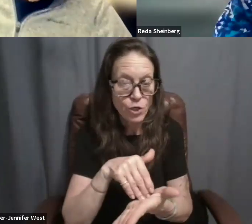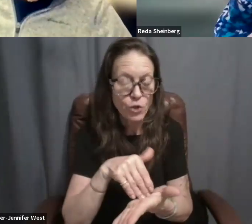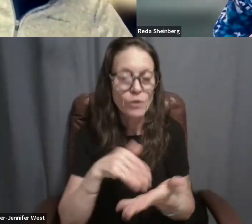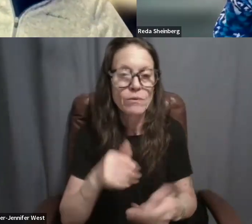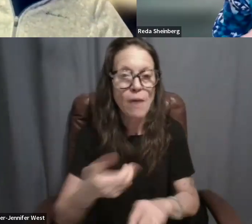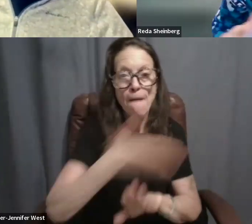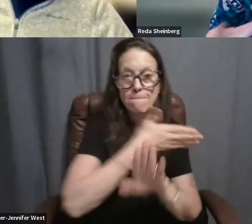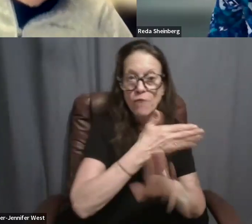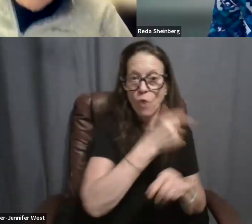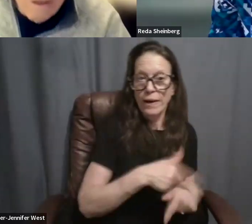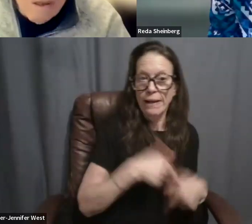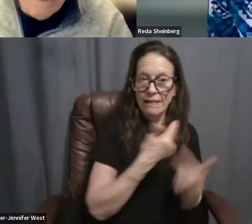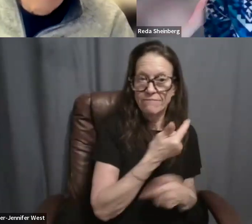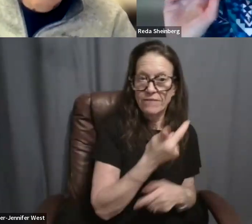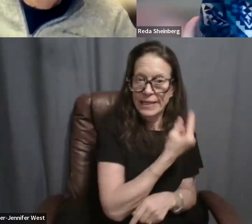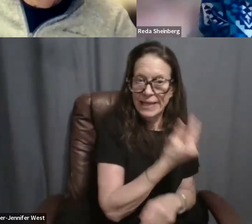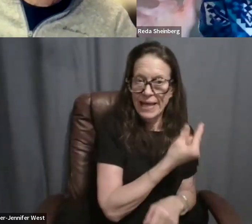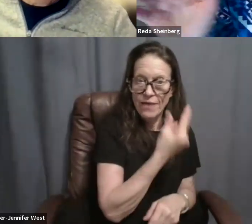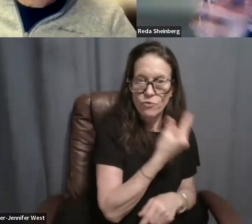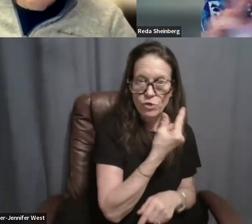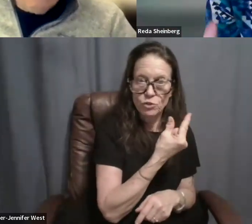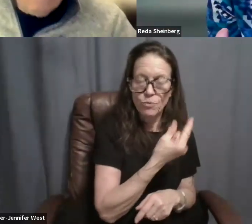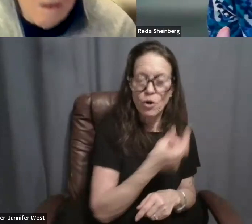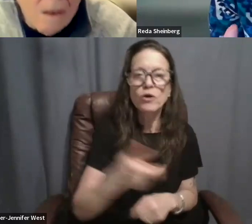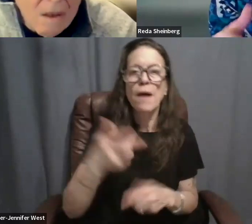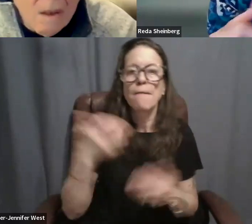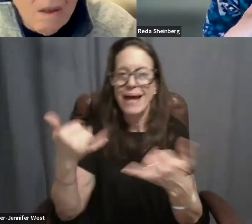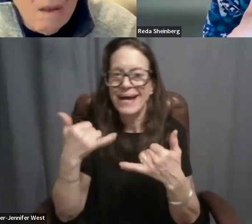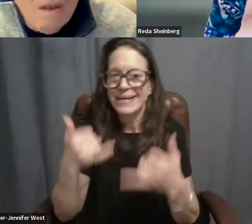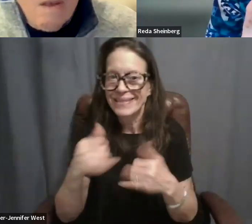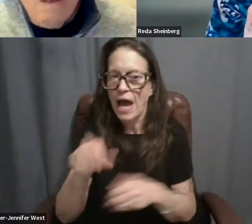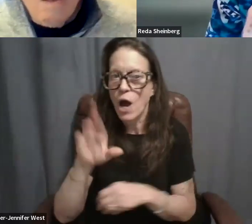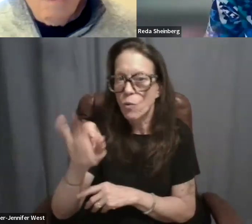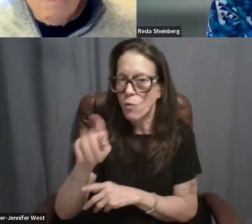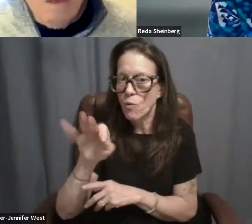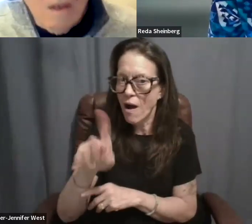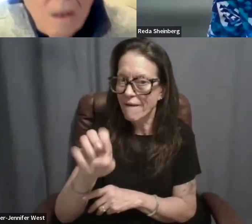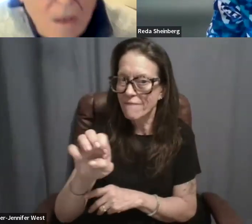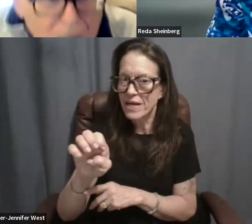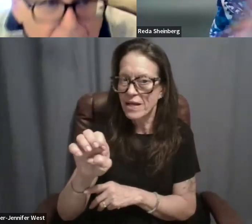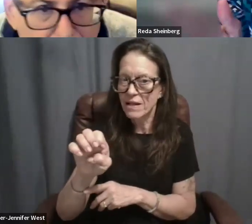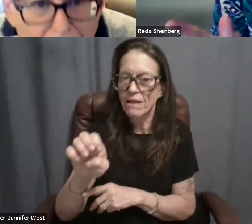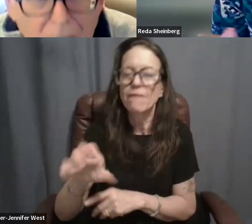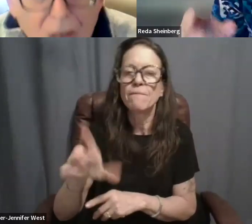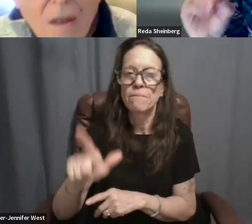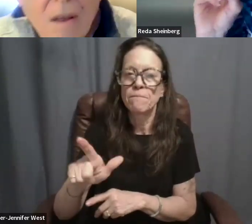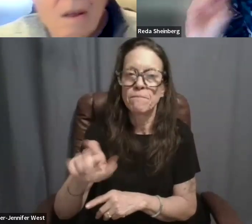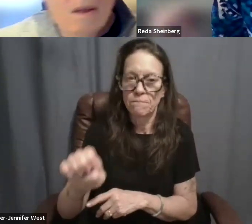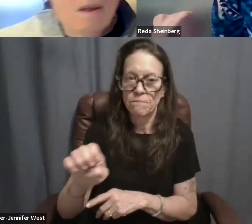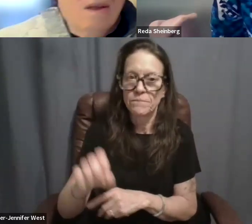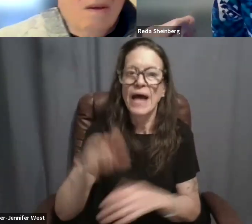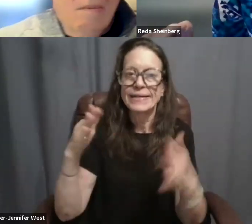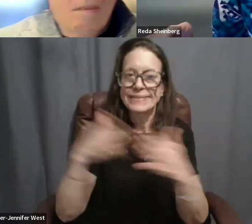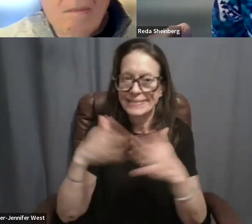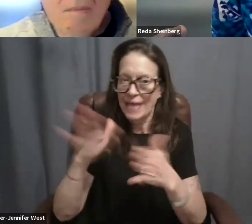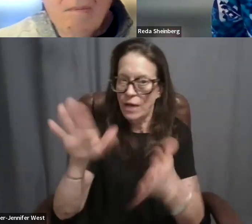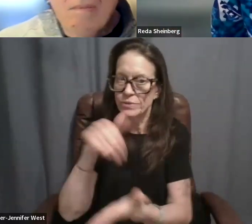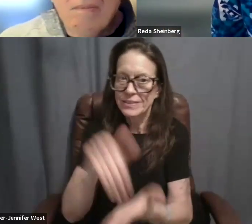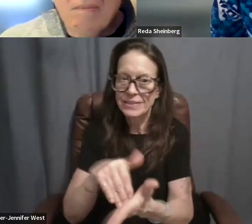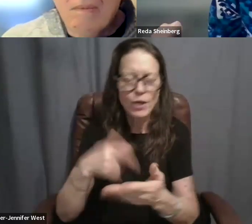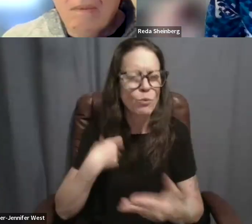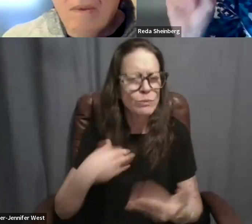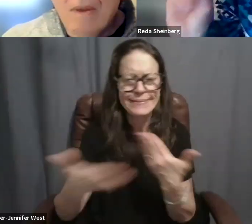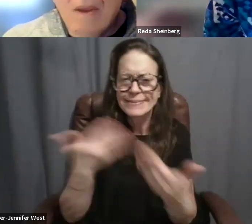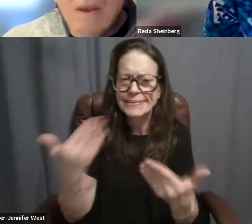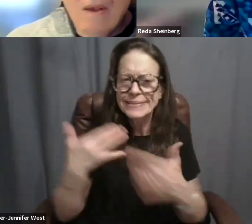lines on that side of county and the metro, from the bus to the metro, he can get around. Amazing, and he's very good at it. I